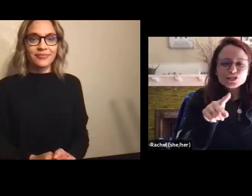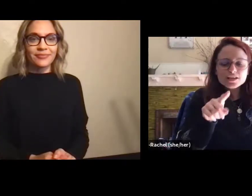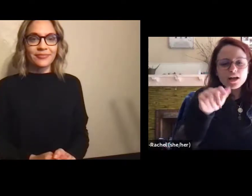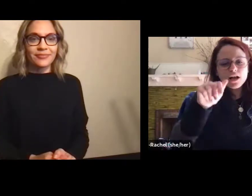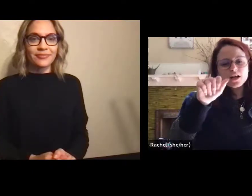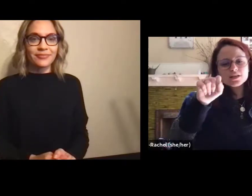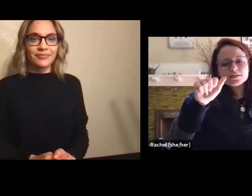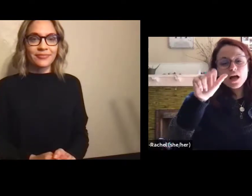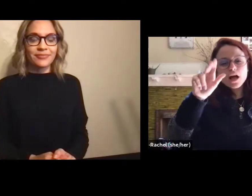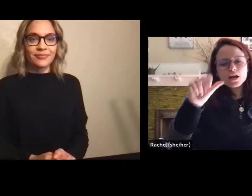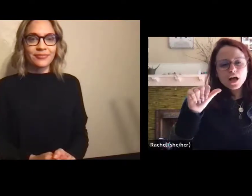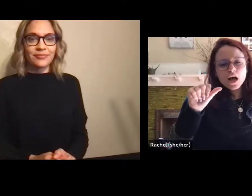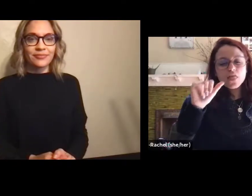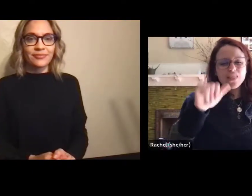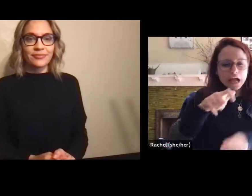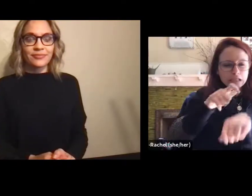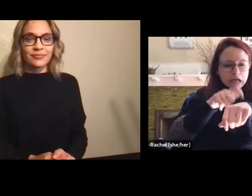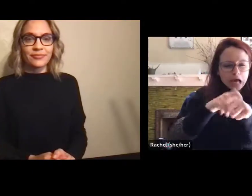for billing?